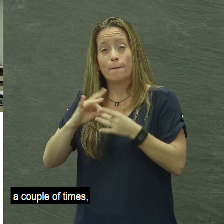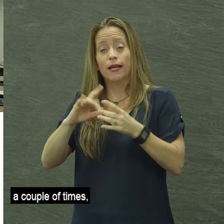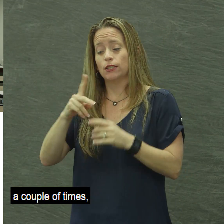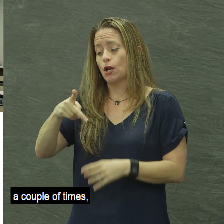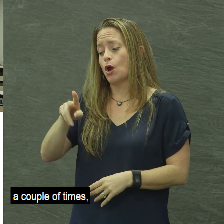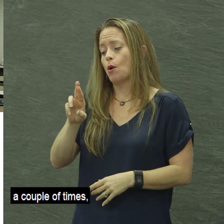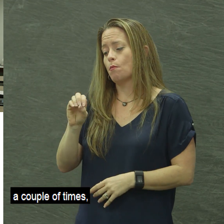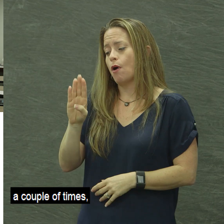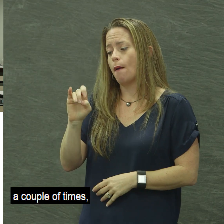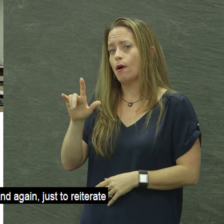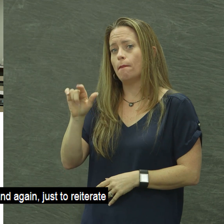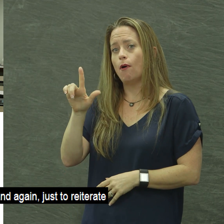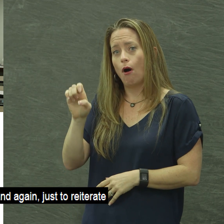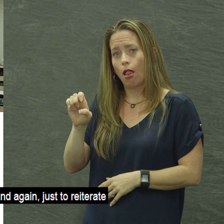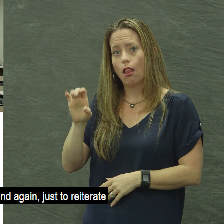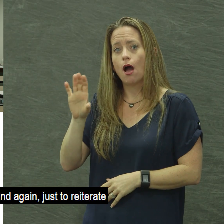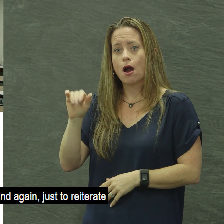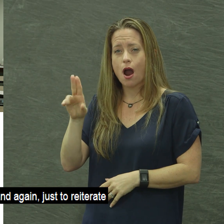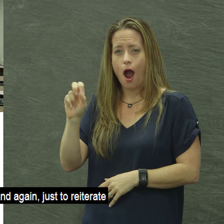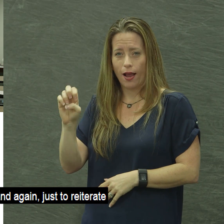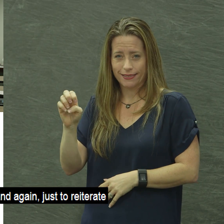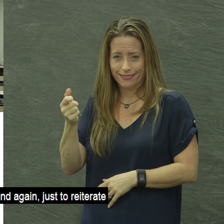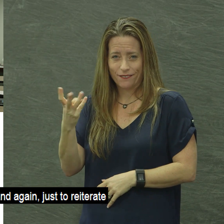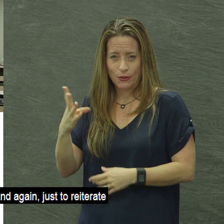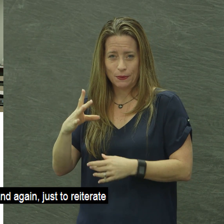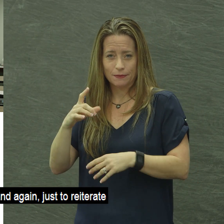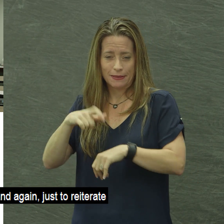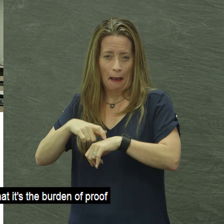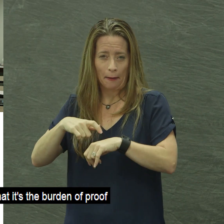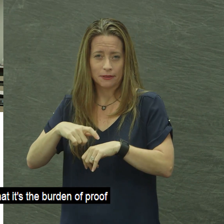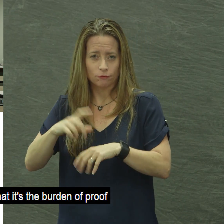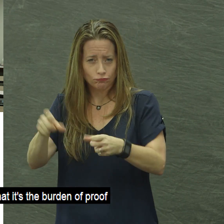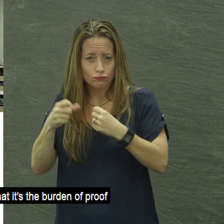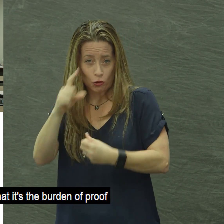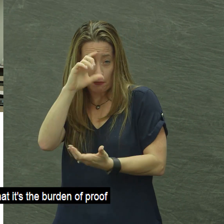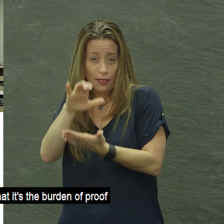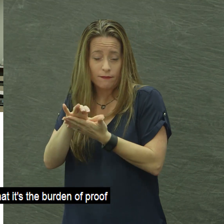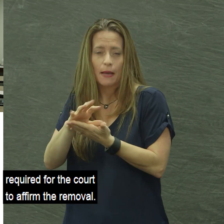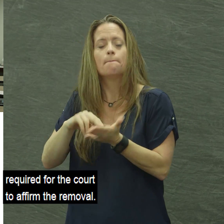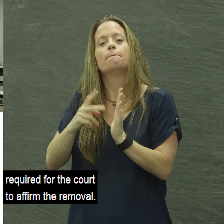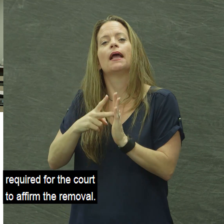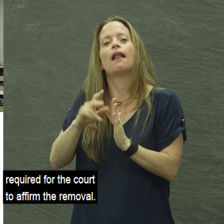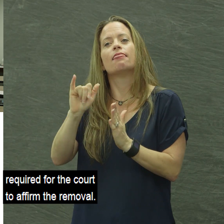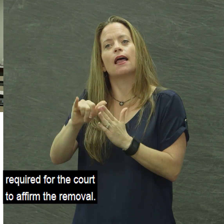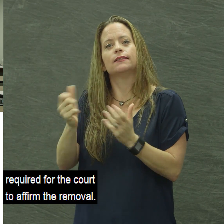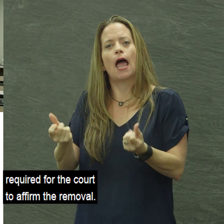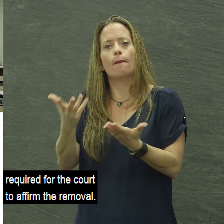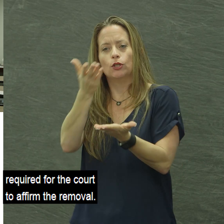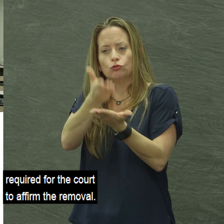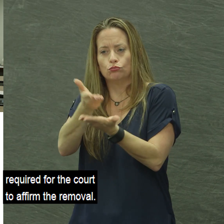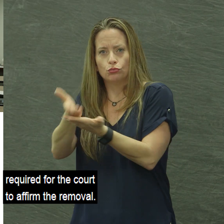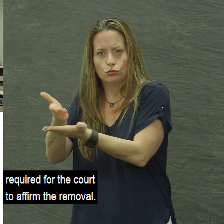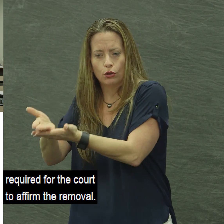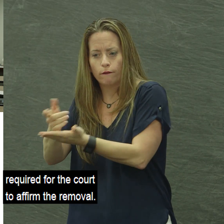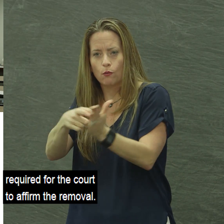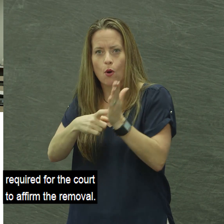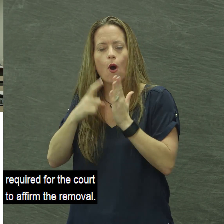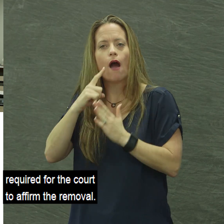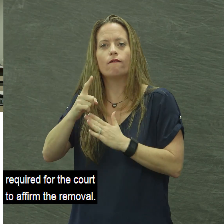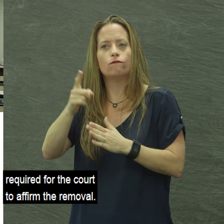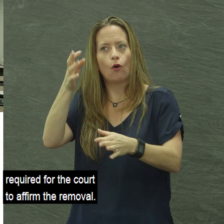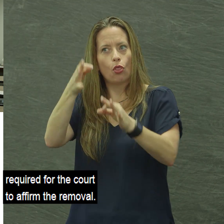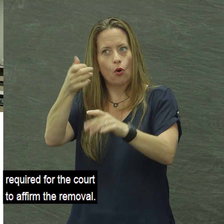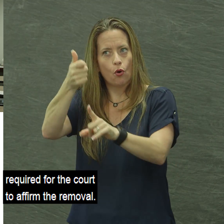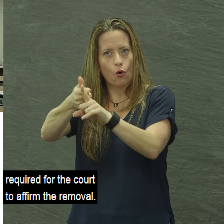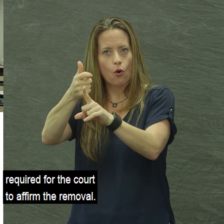cause a couple of times. And again, just to reiterate that it's the burden of proof required for the court to affirm